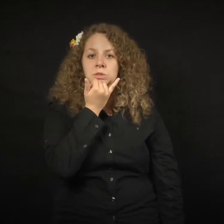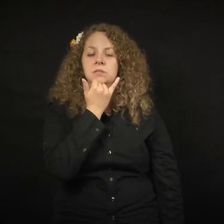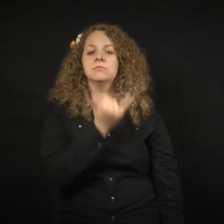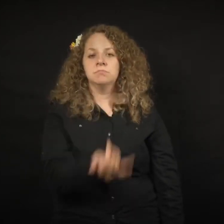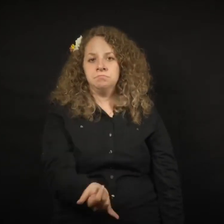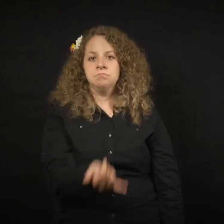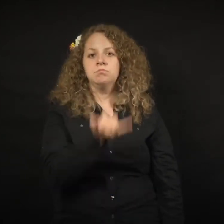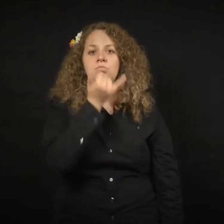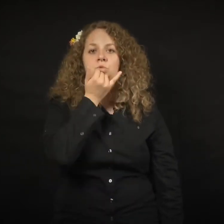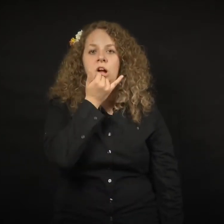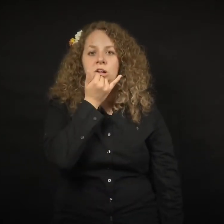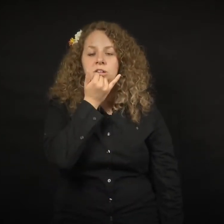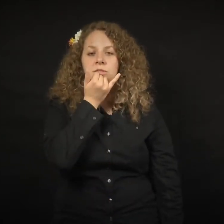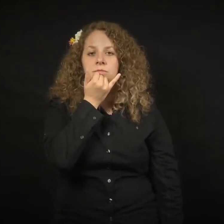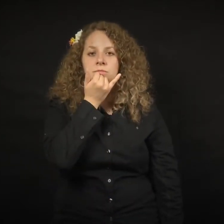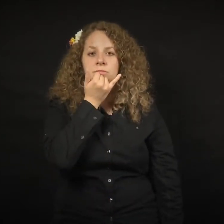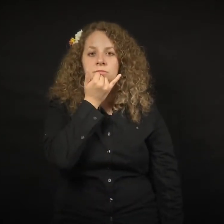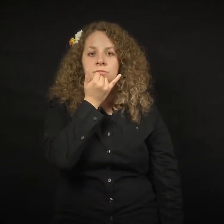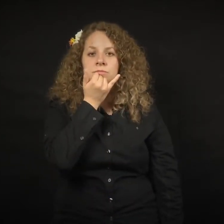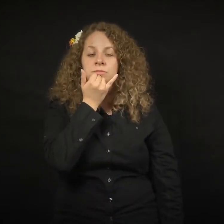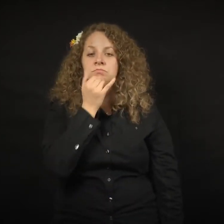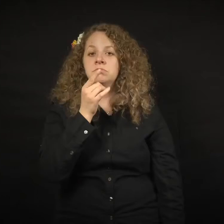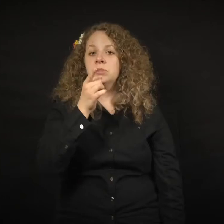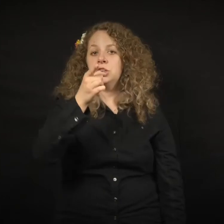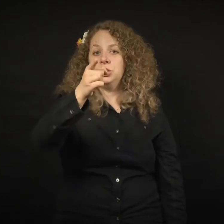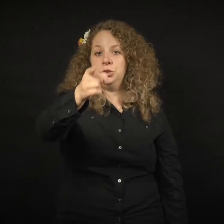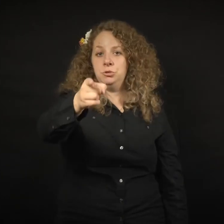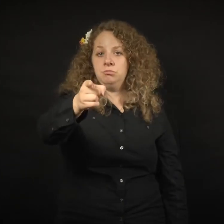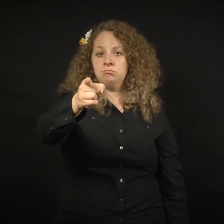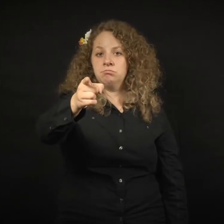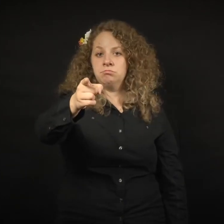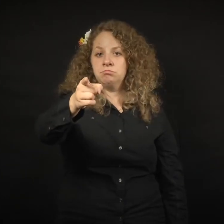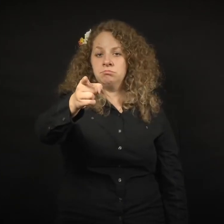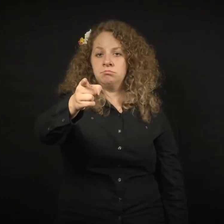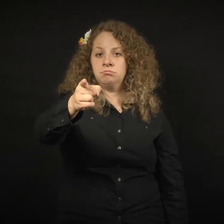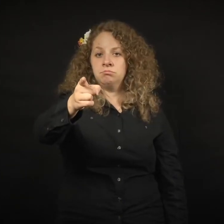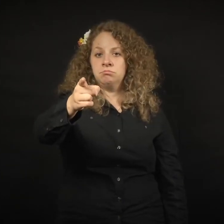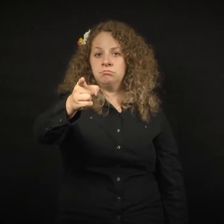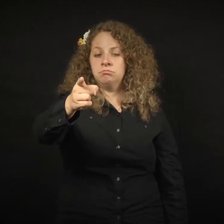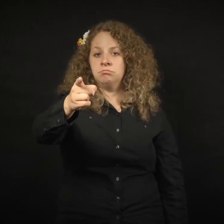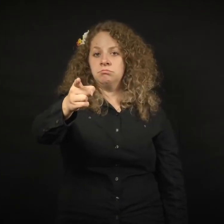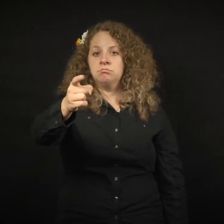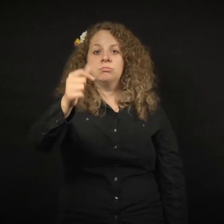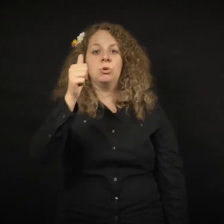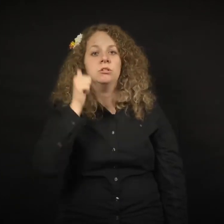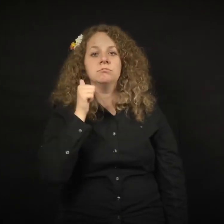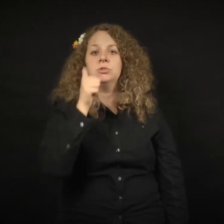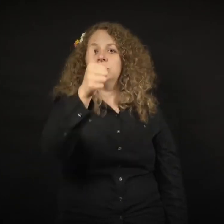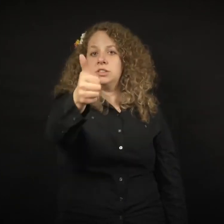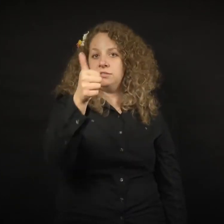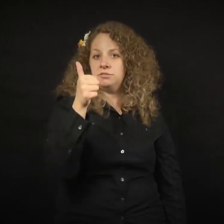oops. Wrong. You or yourself.